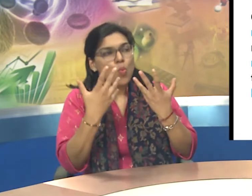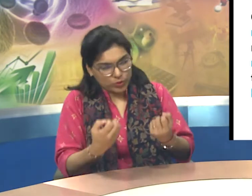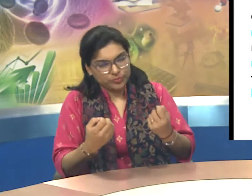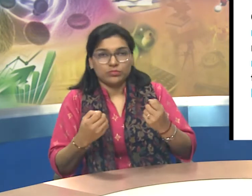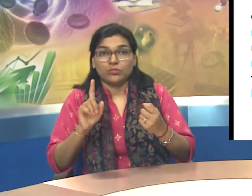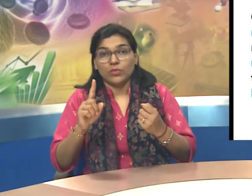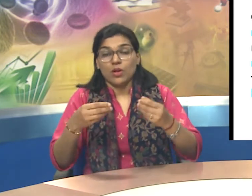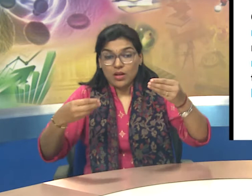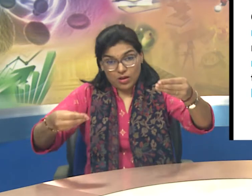payable